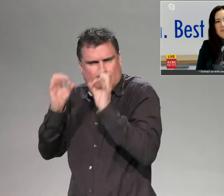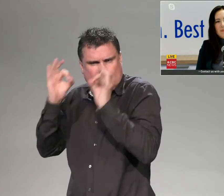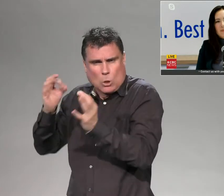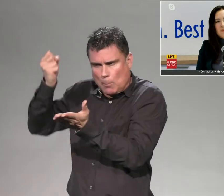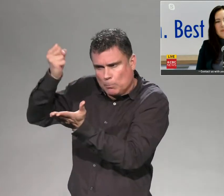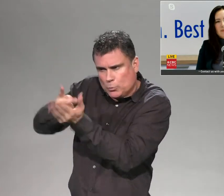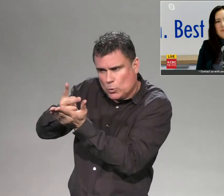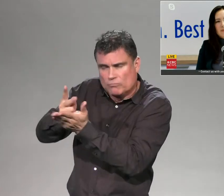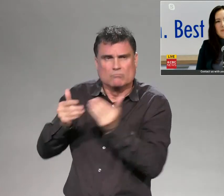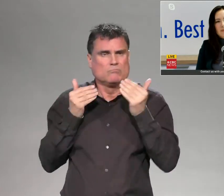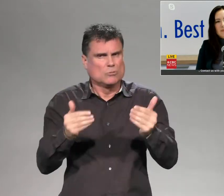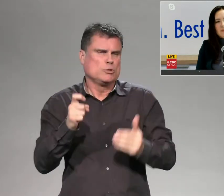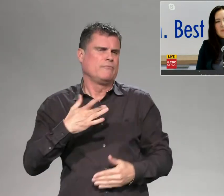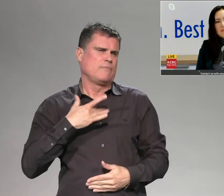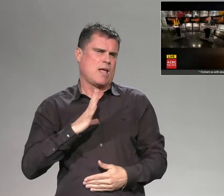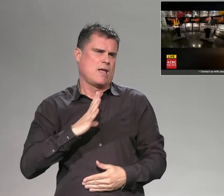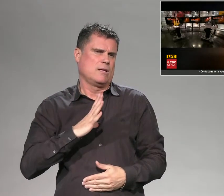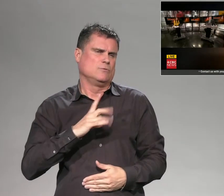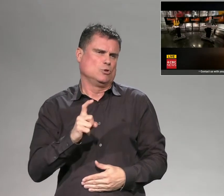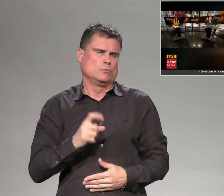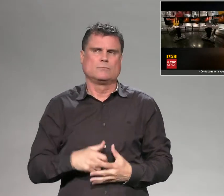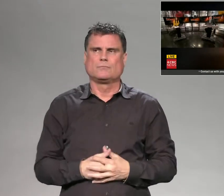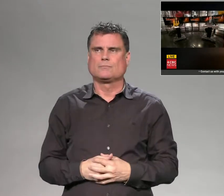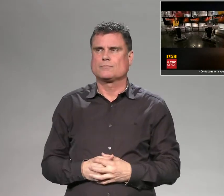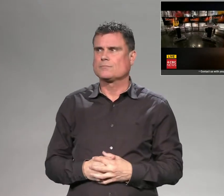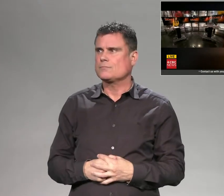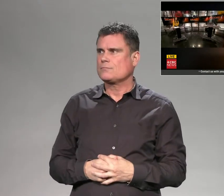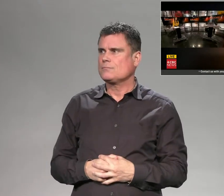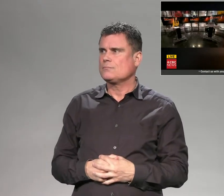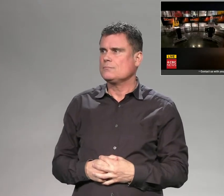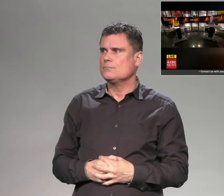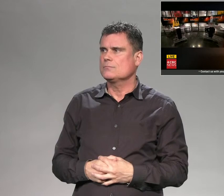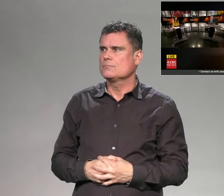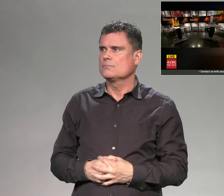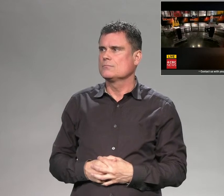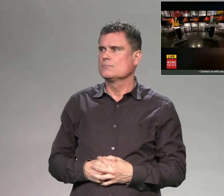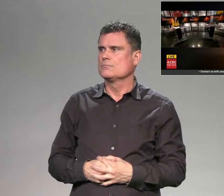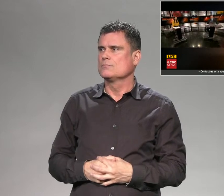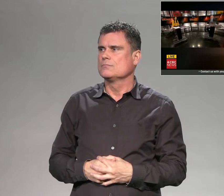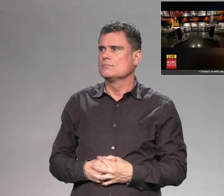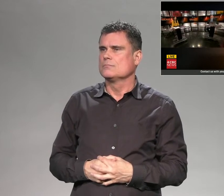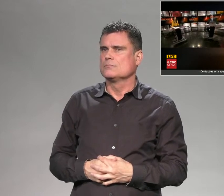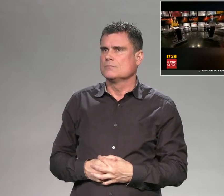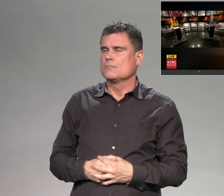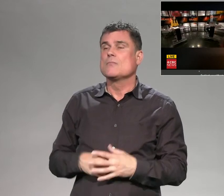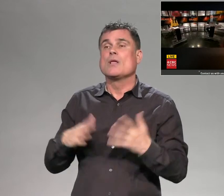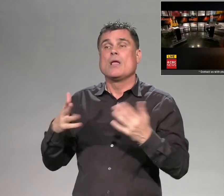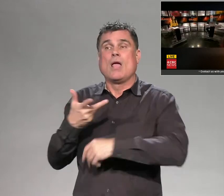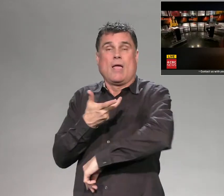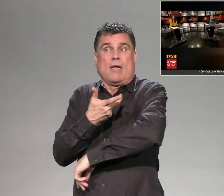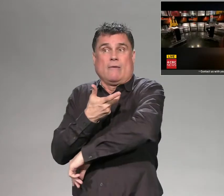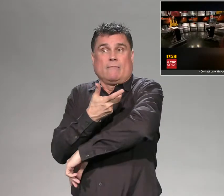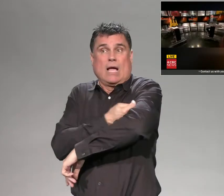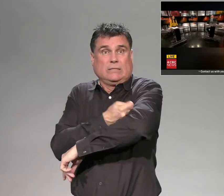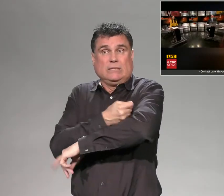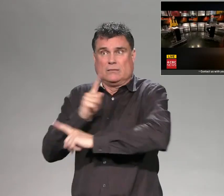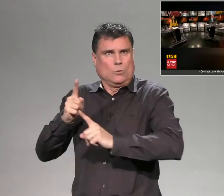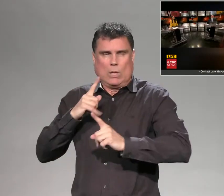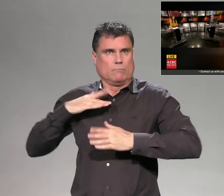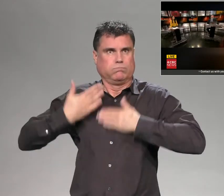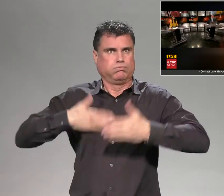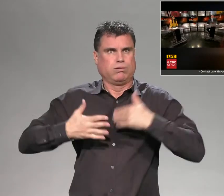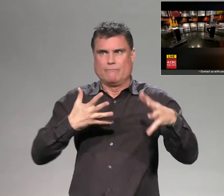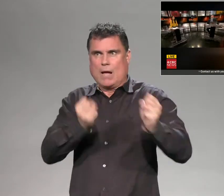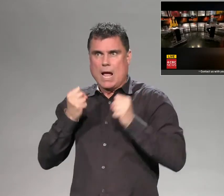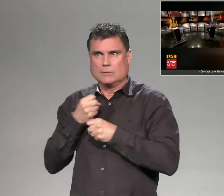Vaccine was created, developed, and delivered in under a year. Is it fair to have concerns about whether it does have